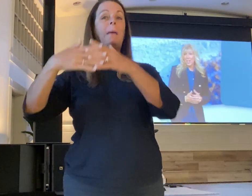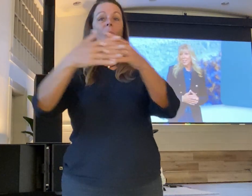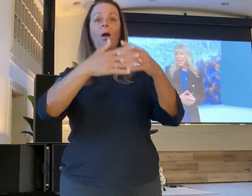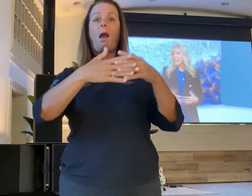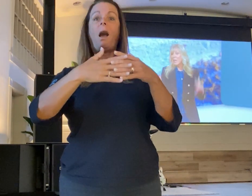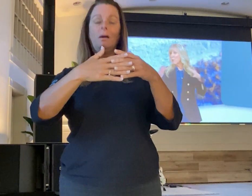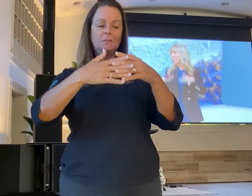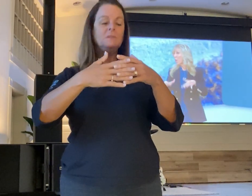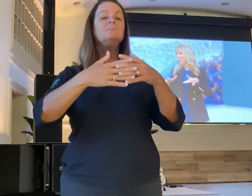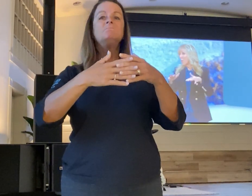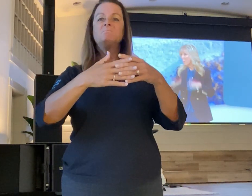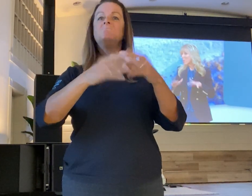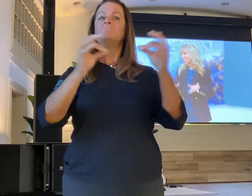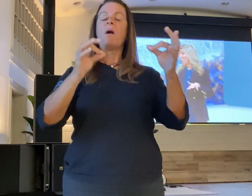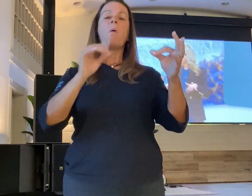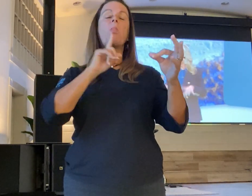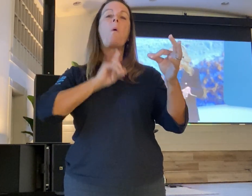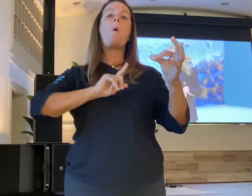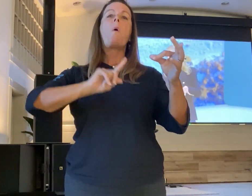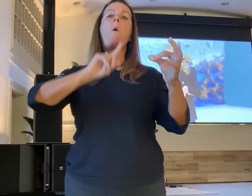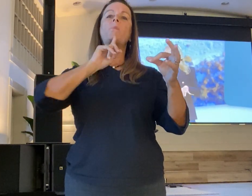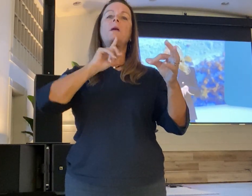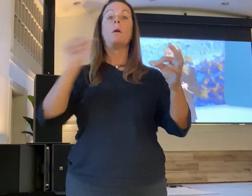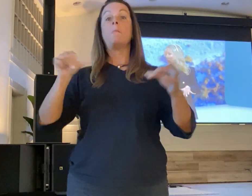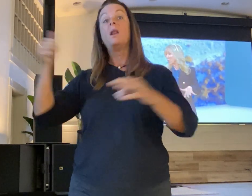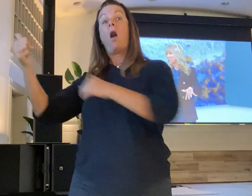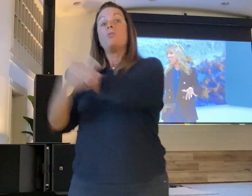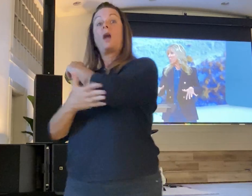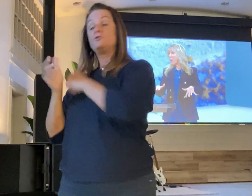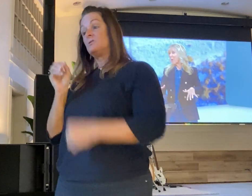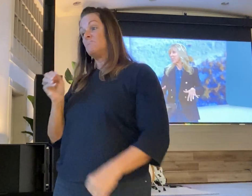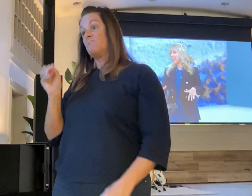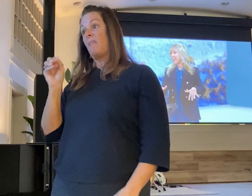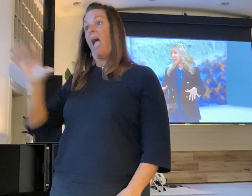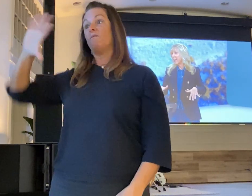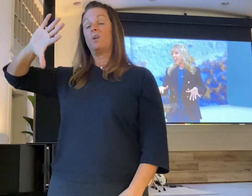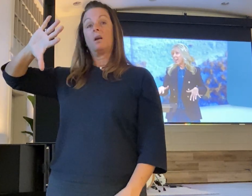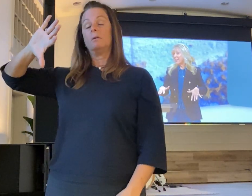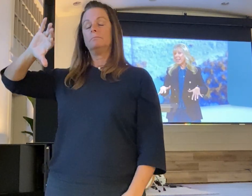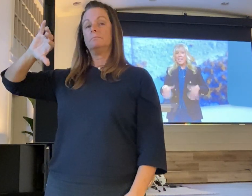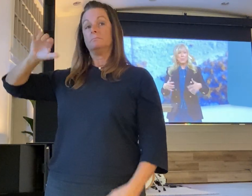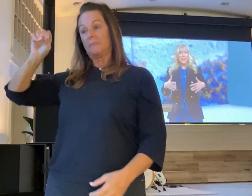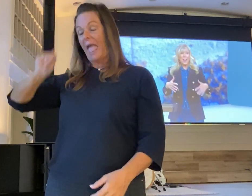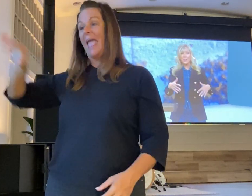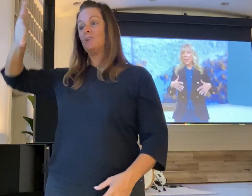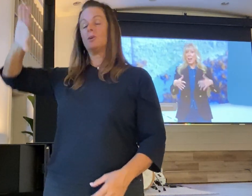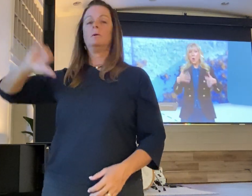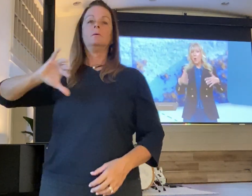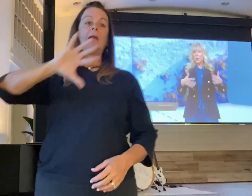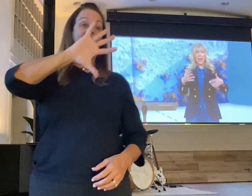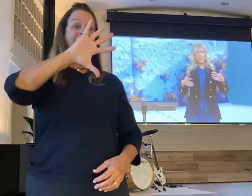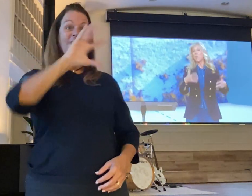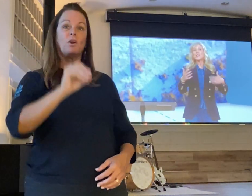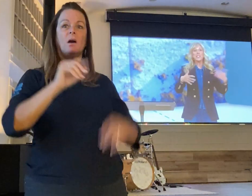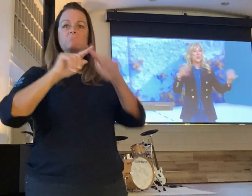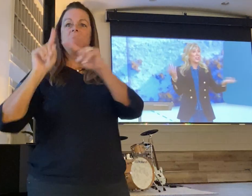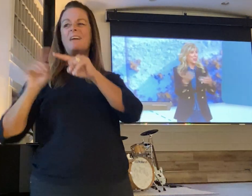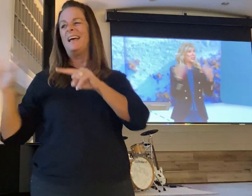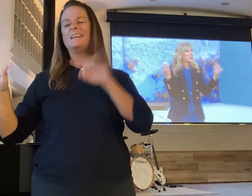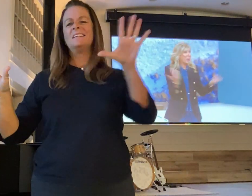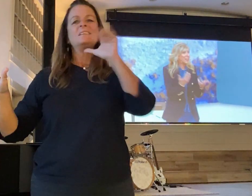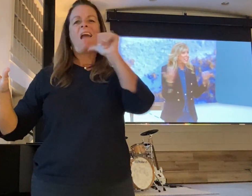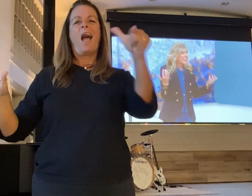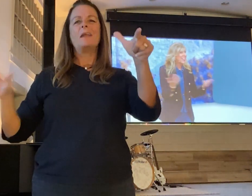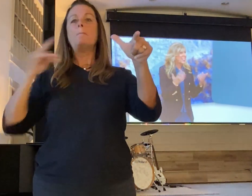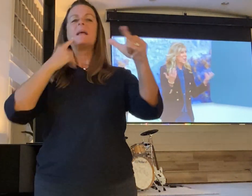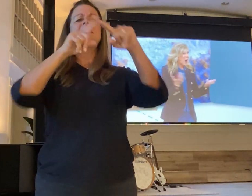and Indonesia, and they report much lower rates of loneliness, even though there's so much poverty. And that's because, I know, they're kind of forced